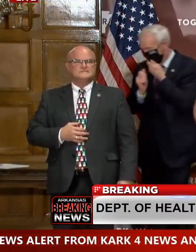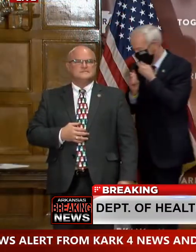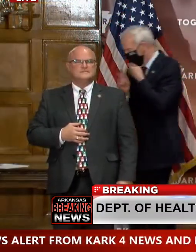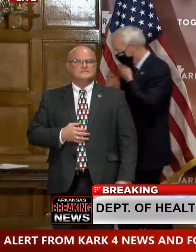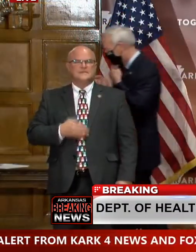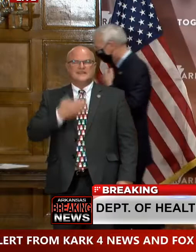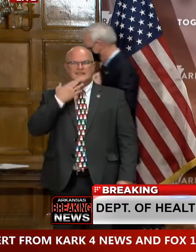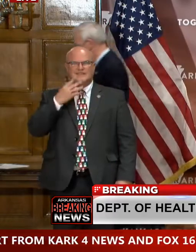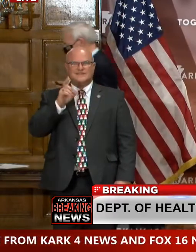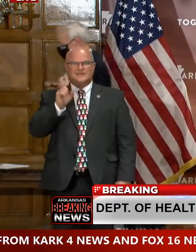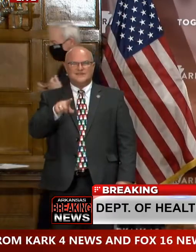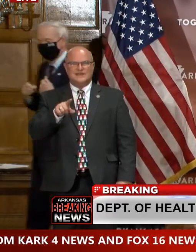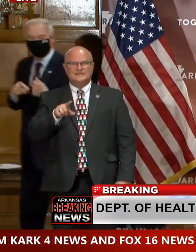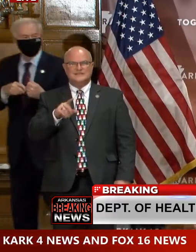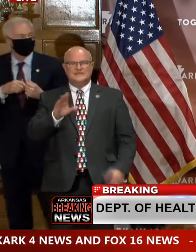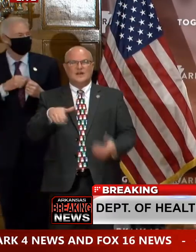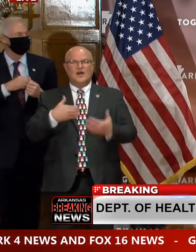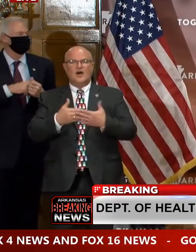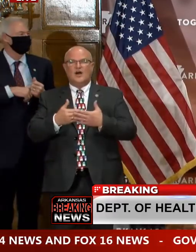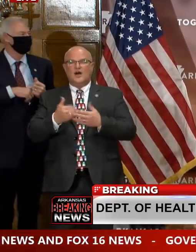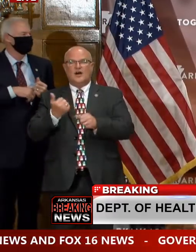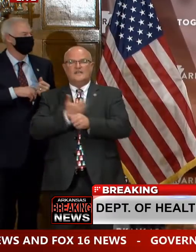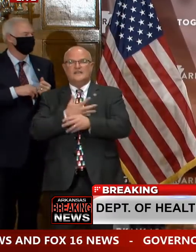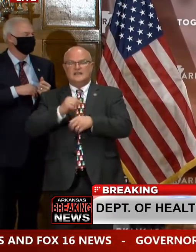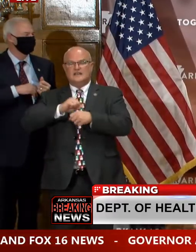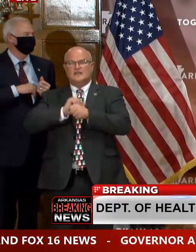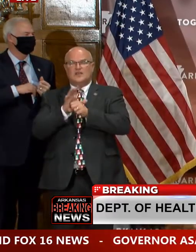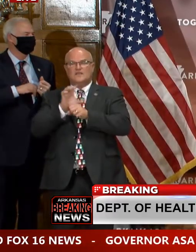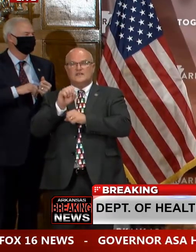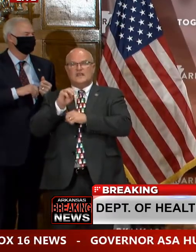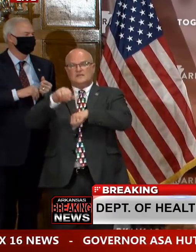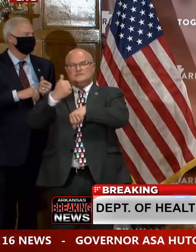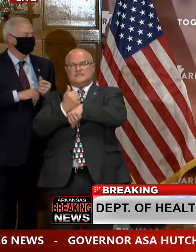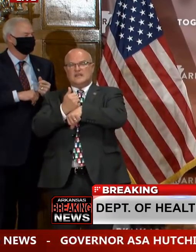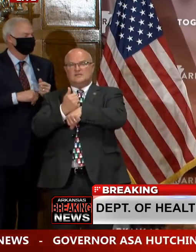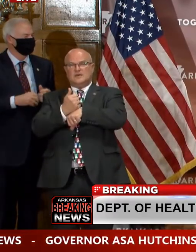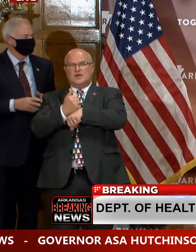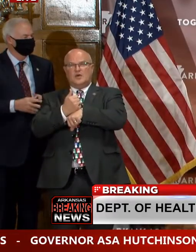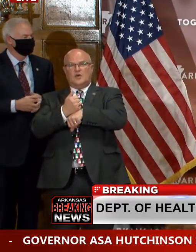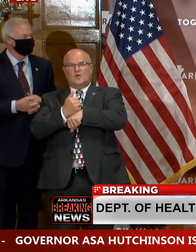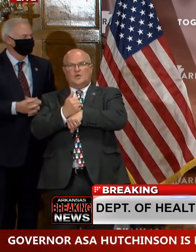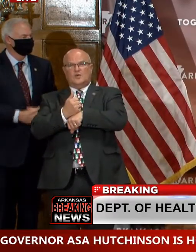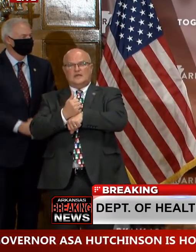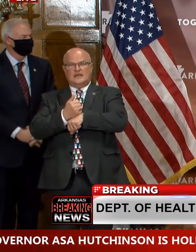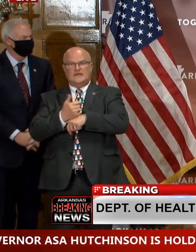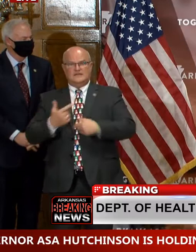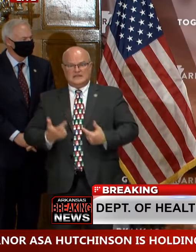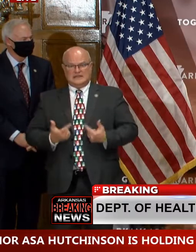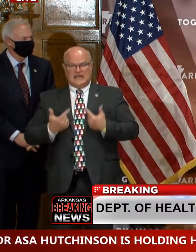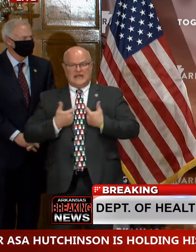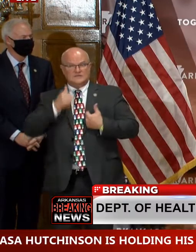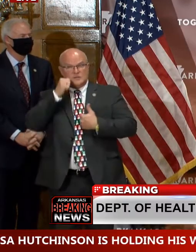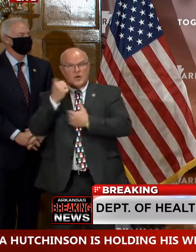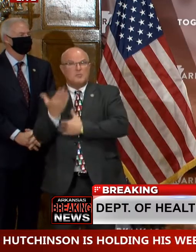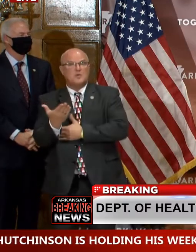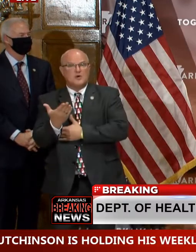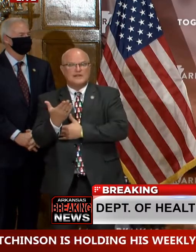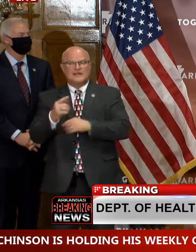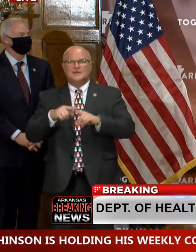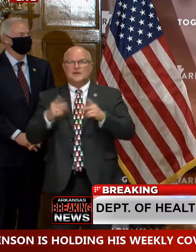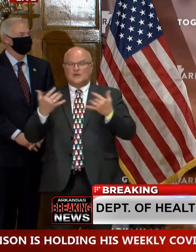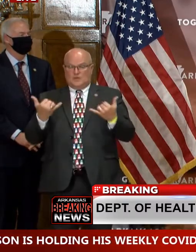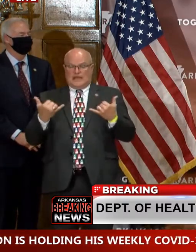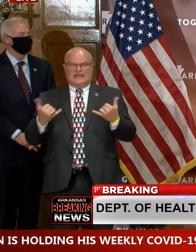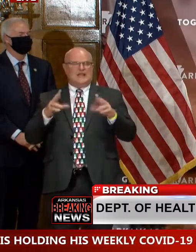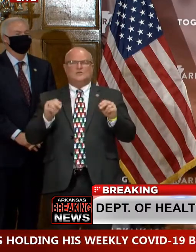So thank you for the question. All the components are in place and we're ready to go. So we're going to say a go live date tomorrow morning. But so no,